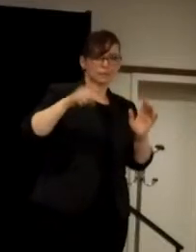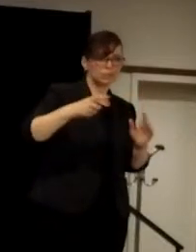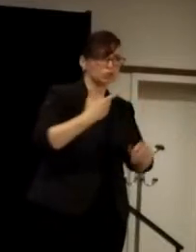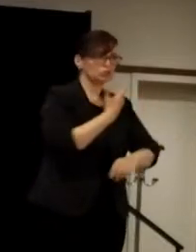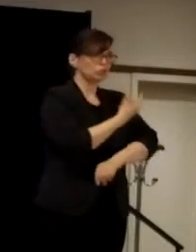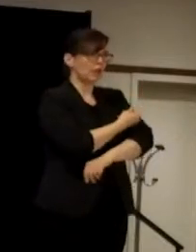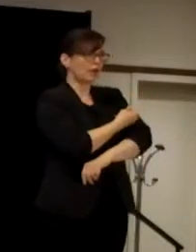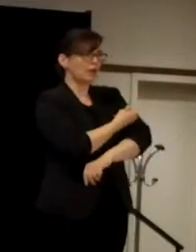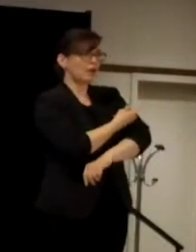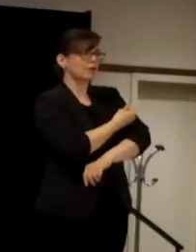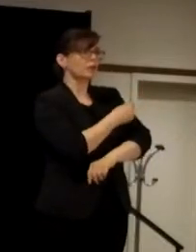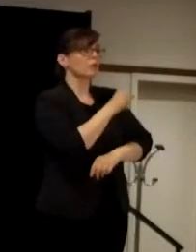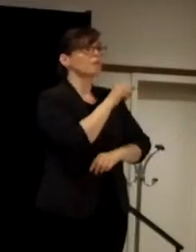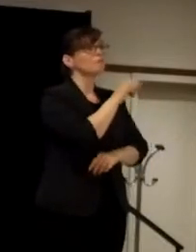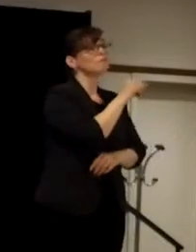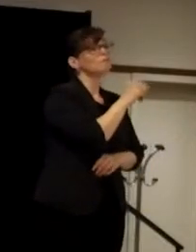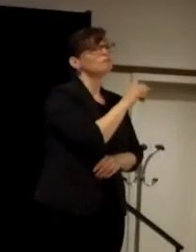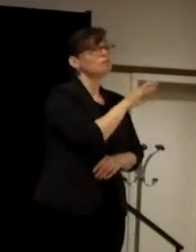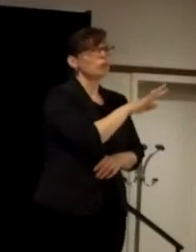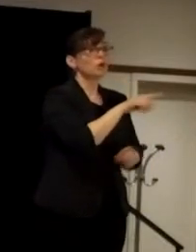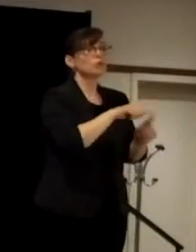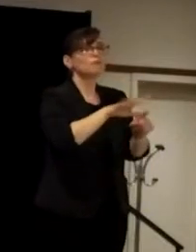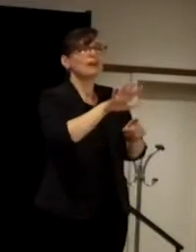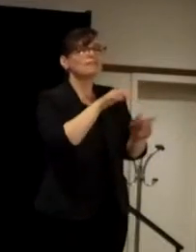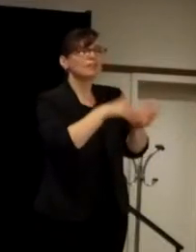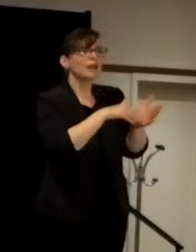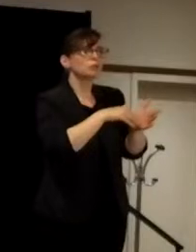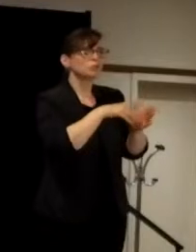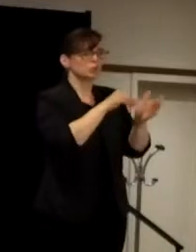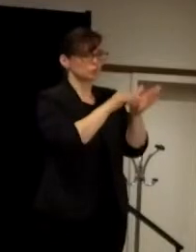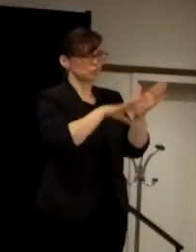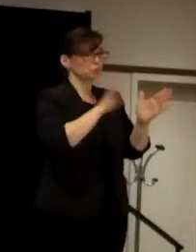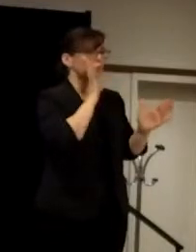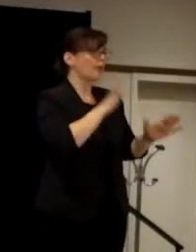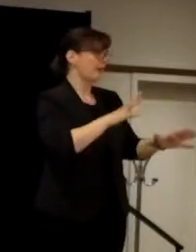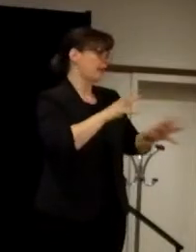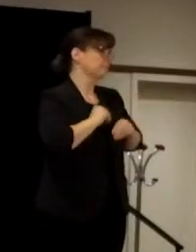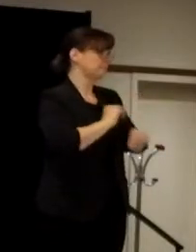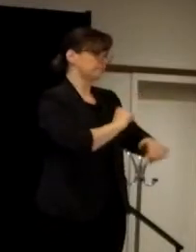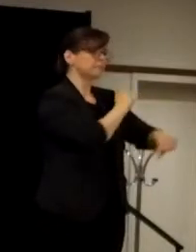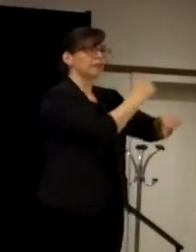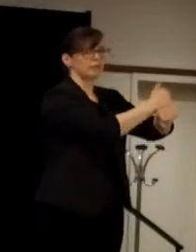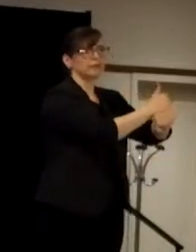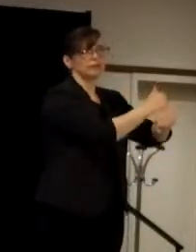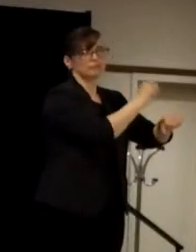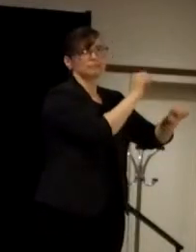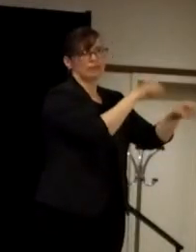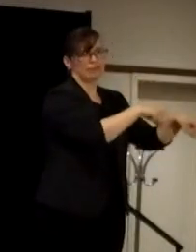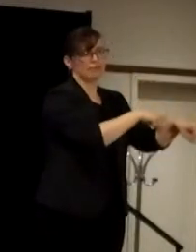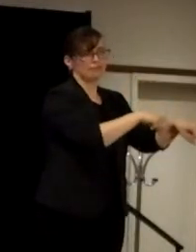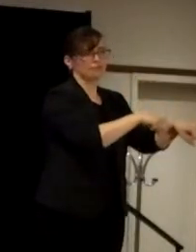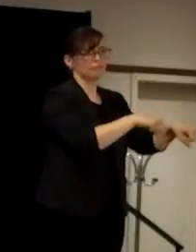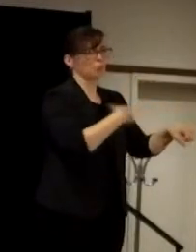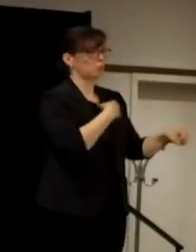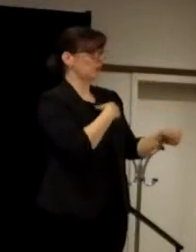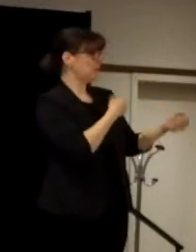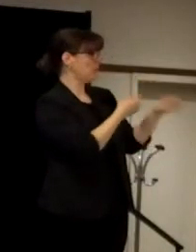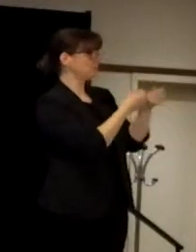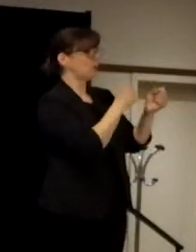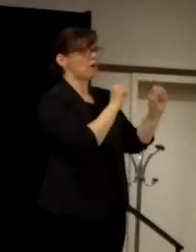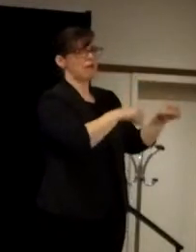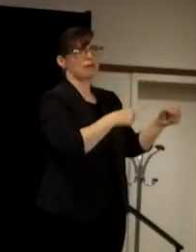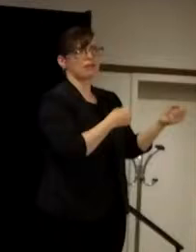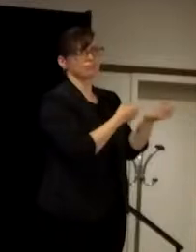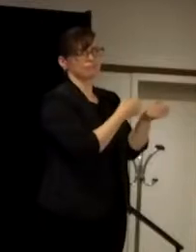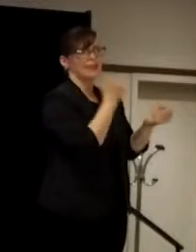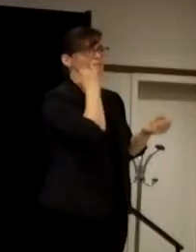now, then we come on in. So it really depends on what kind of new demand there is on campus for